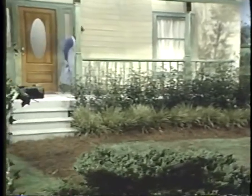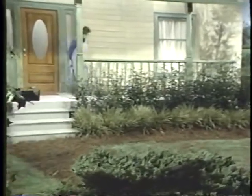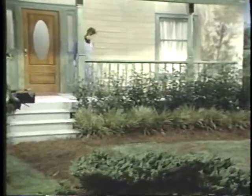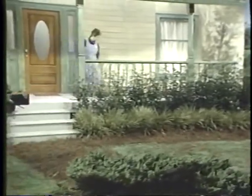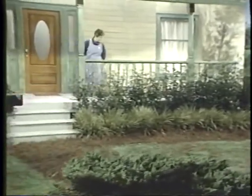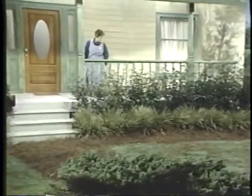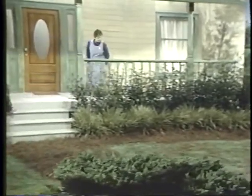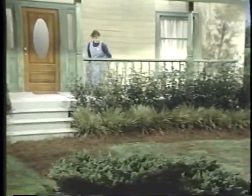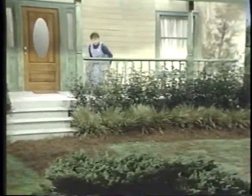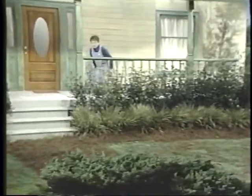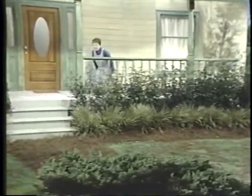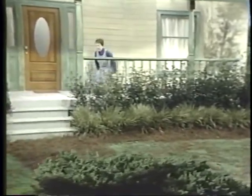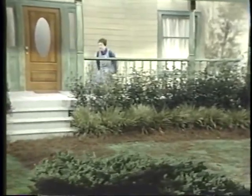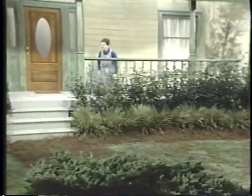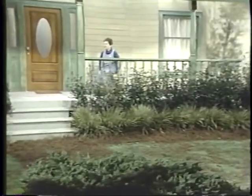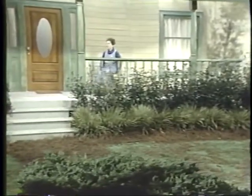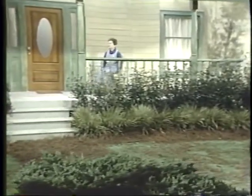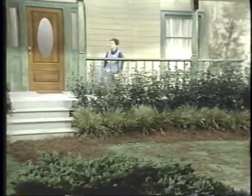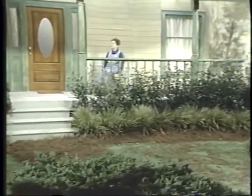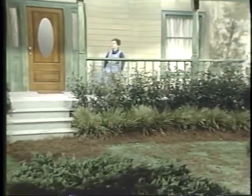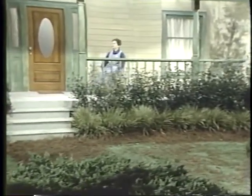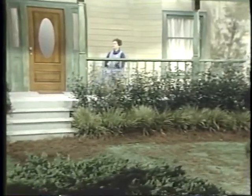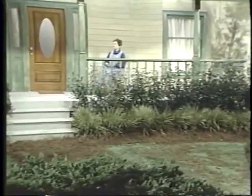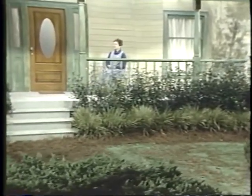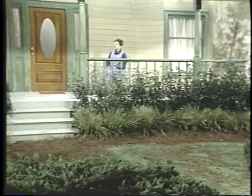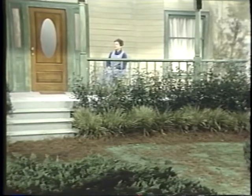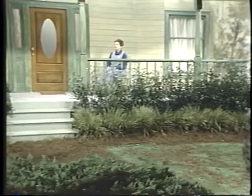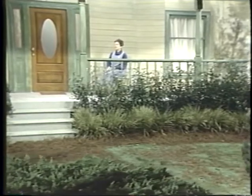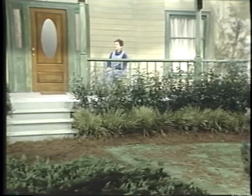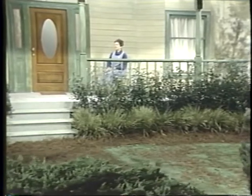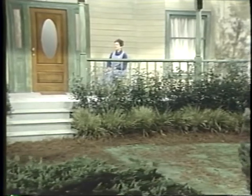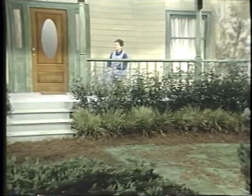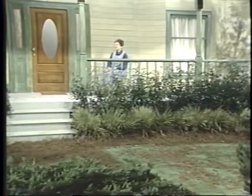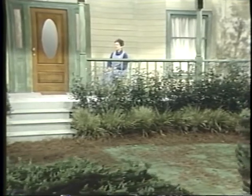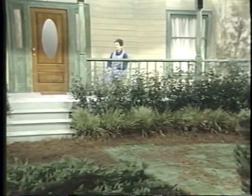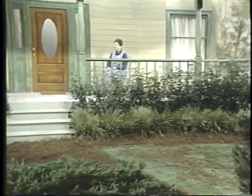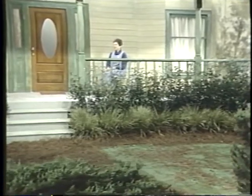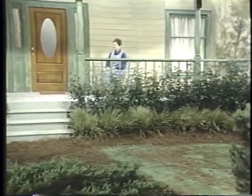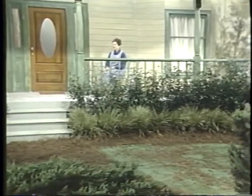story without voice. Then she will repeat the story, and we will add voice to help you.